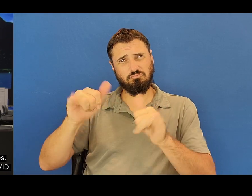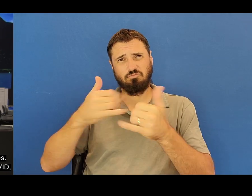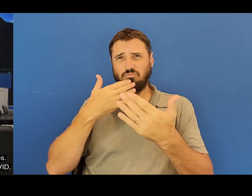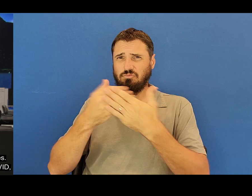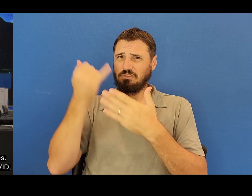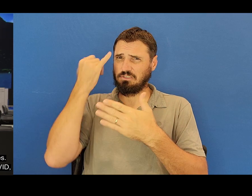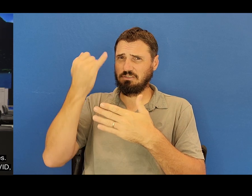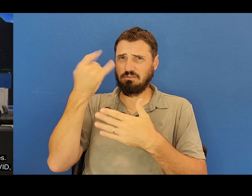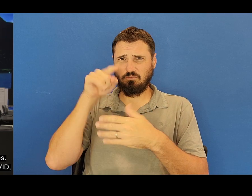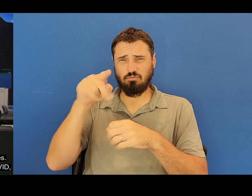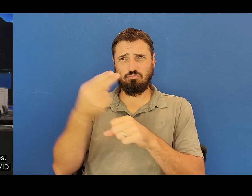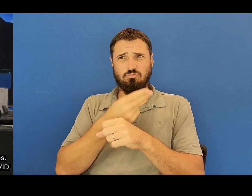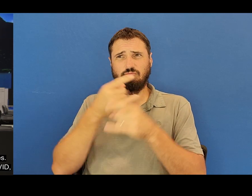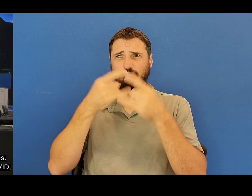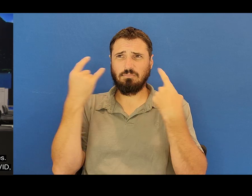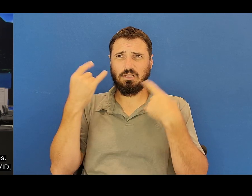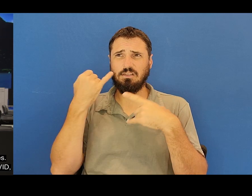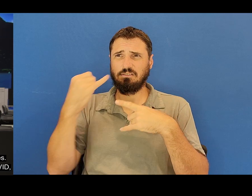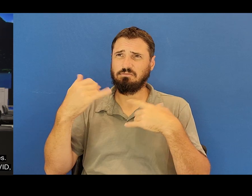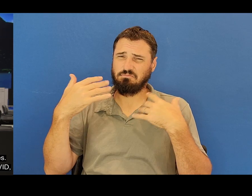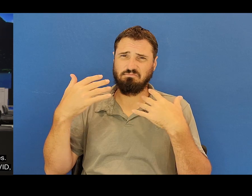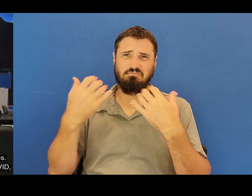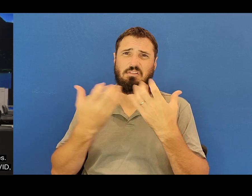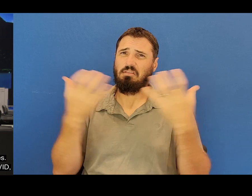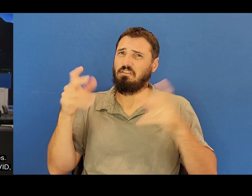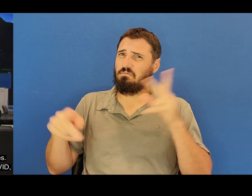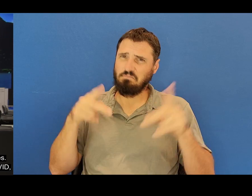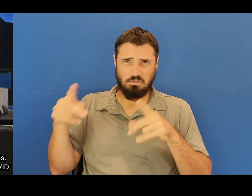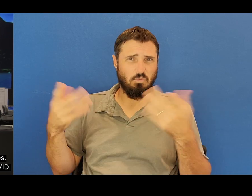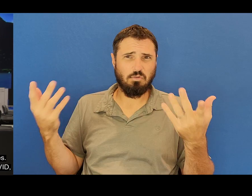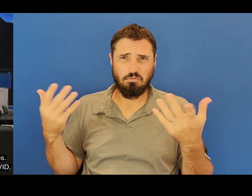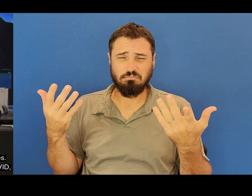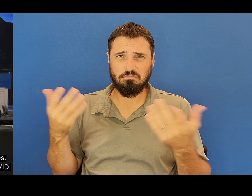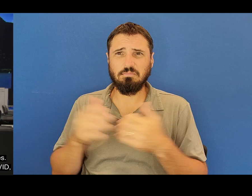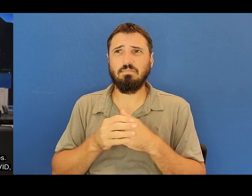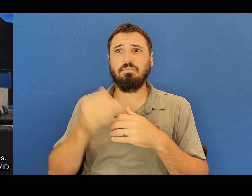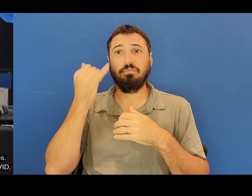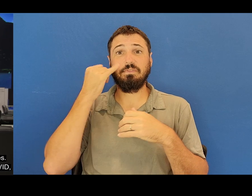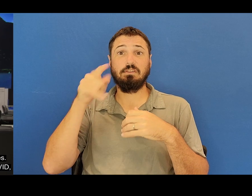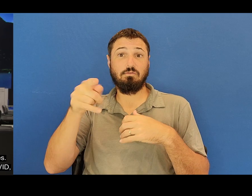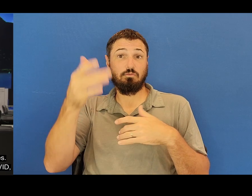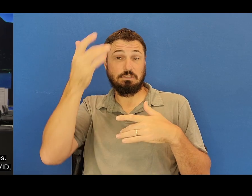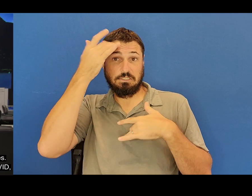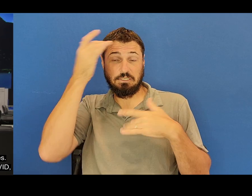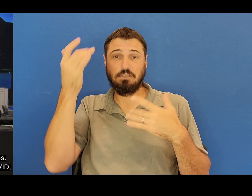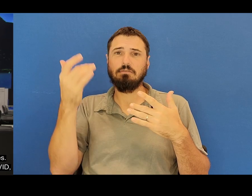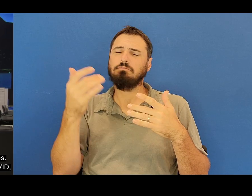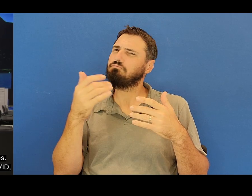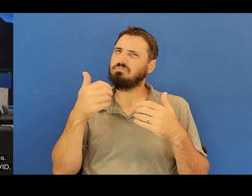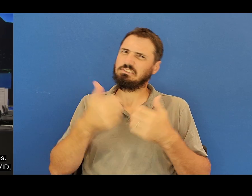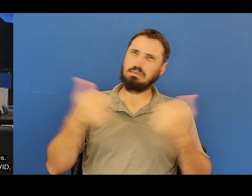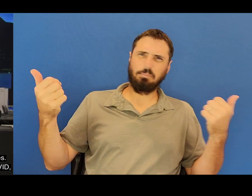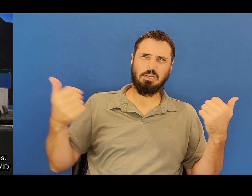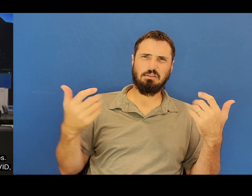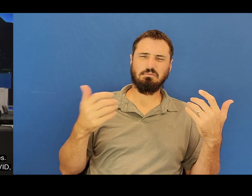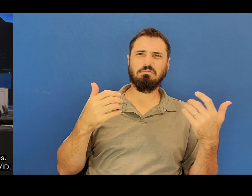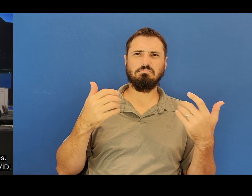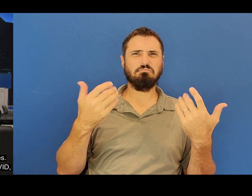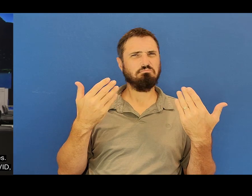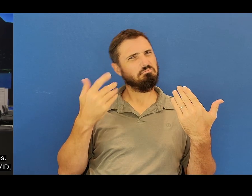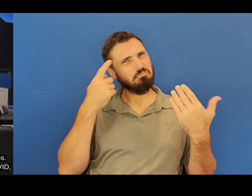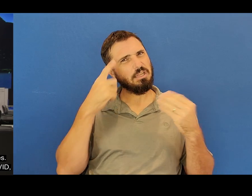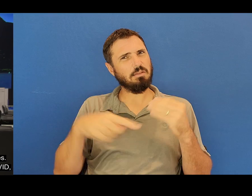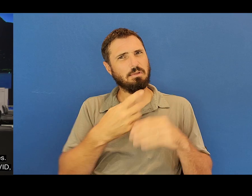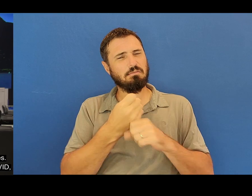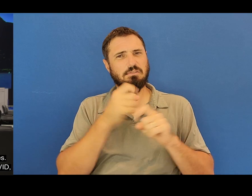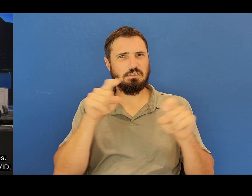it's still a good idea to wear a mask in crowded indoor places. And of course, if you're sick, separate yourself from others and